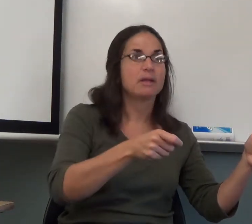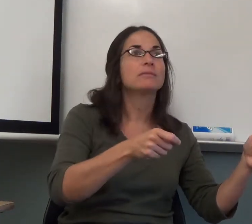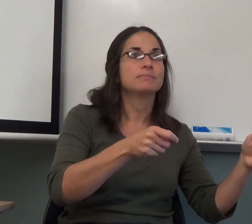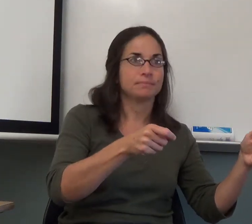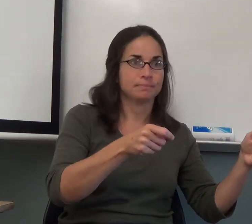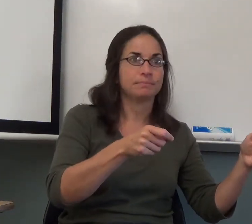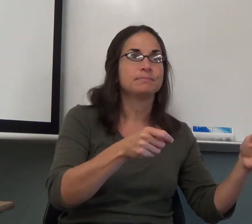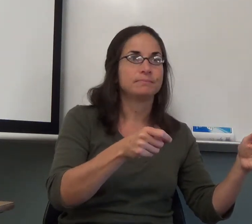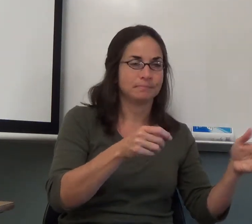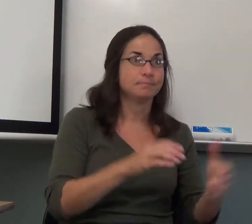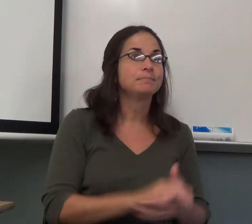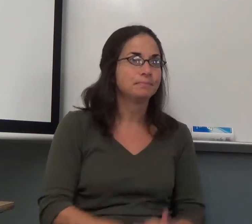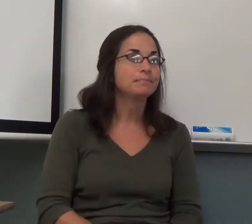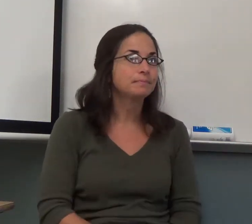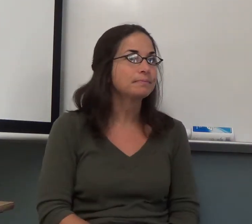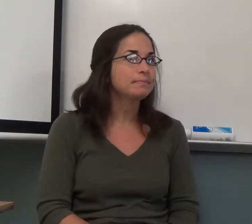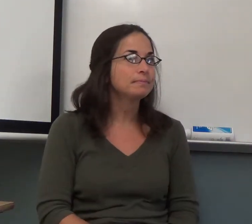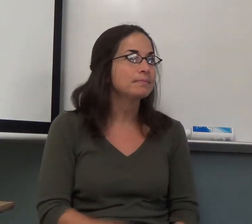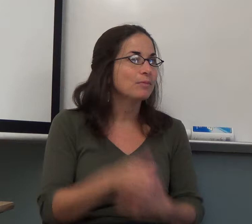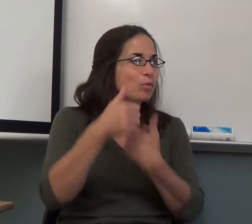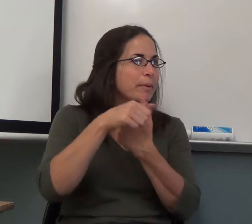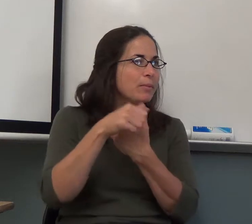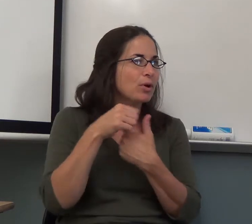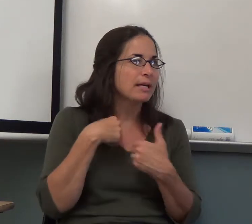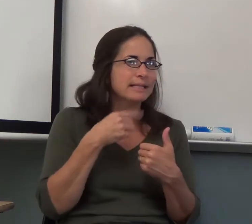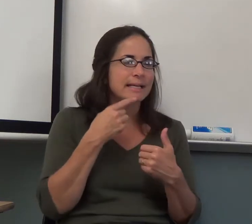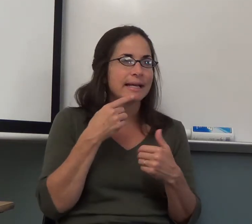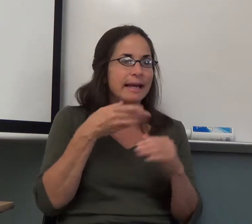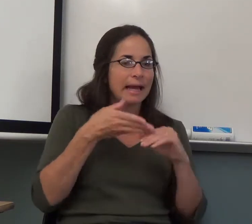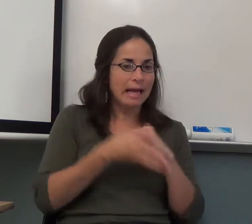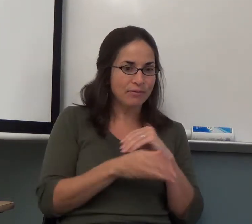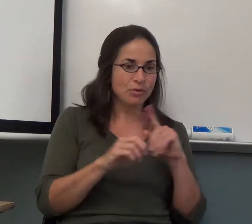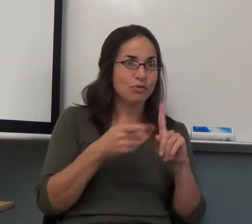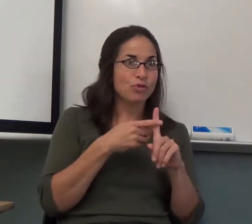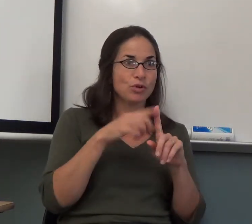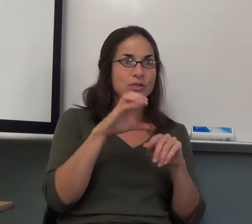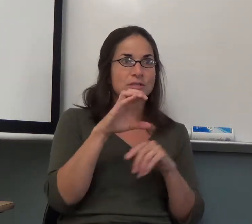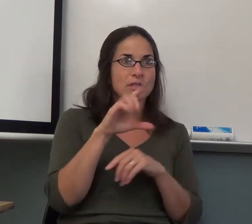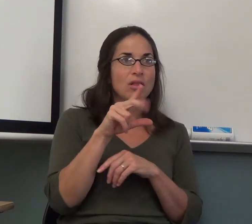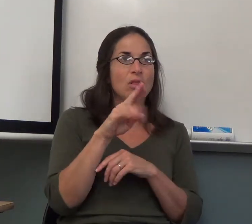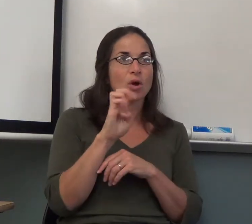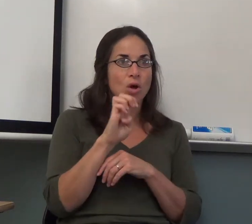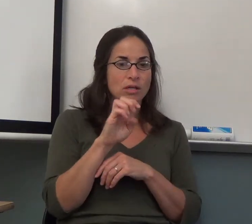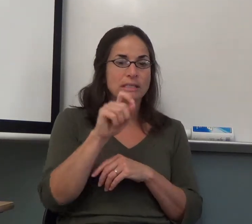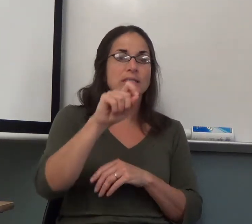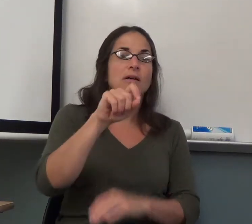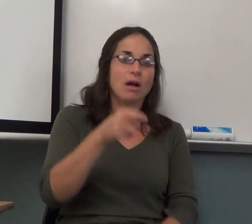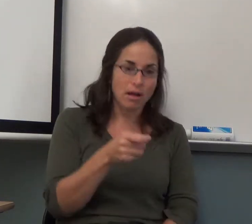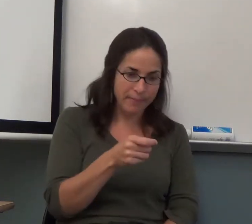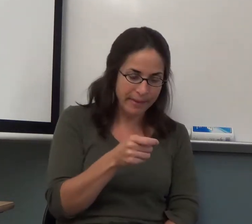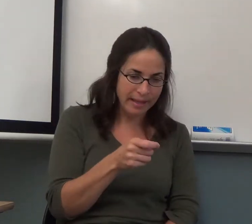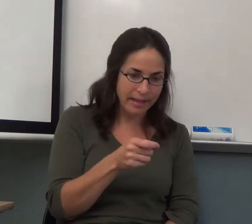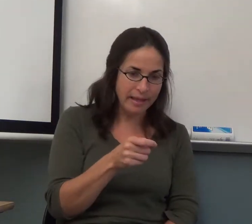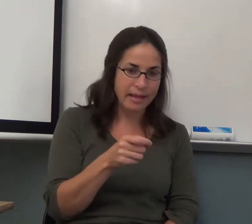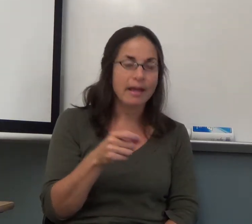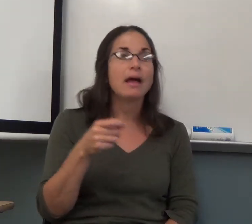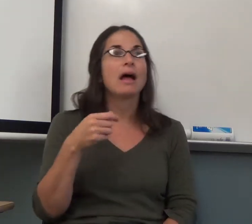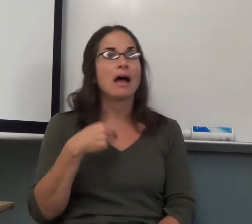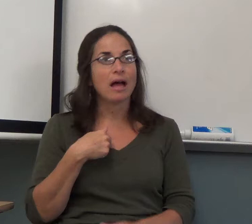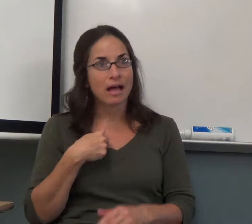the first clause. So remember when I said after the first clause, comma, I write Oh, it's